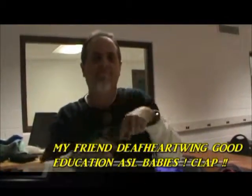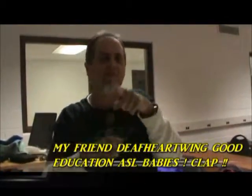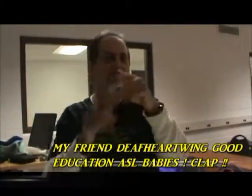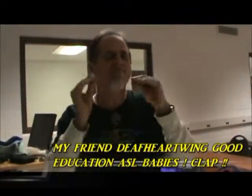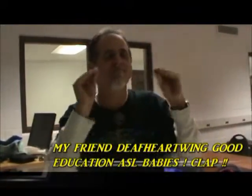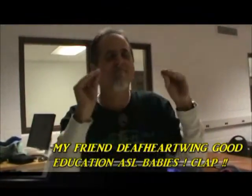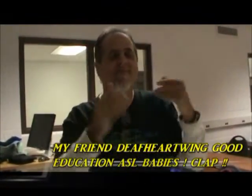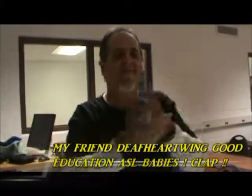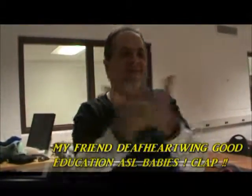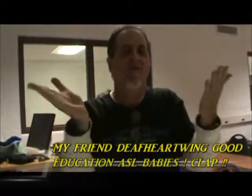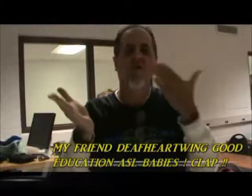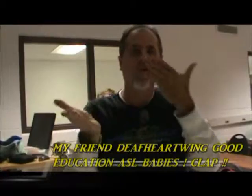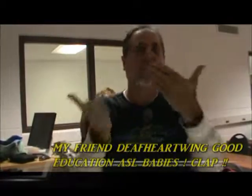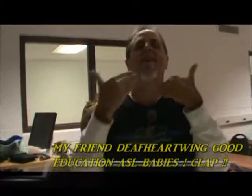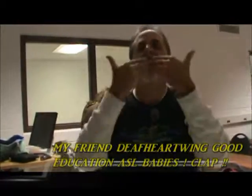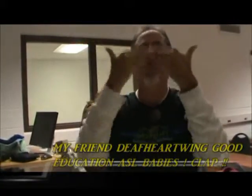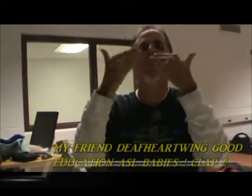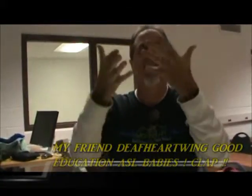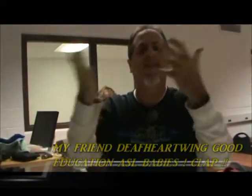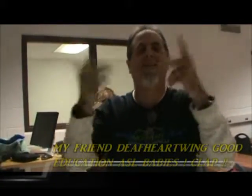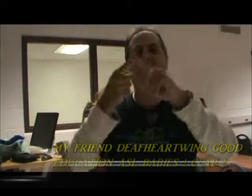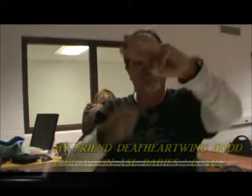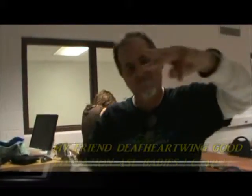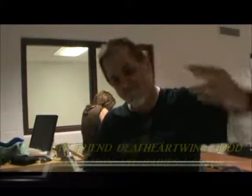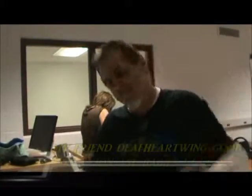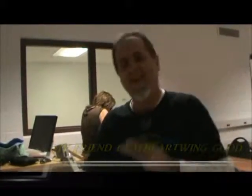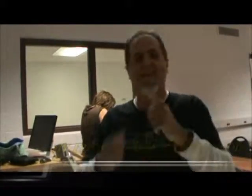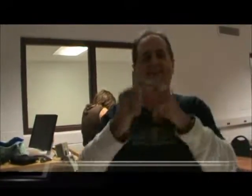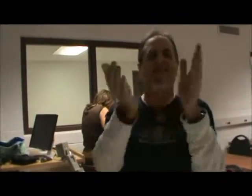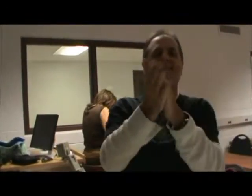going to be 19, right? Yeah. It takes 1 year.